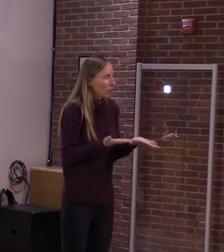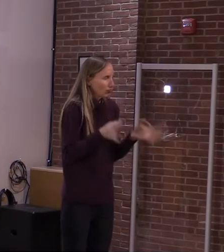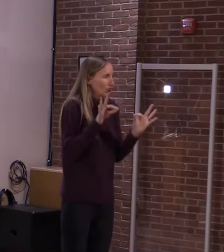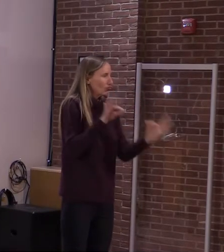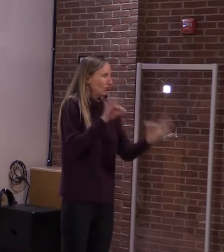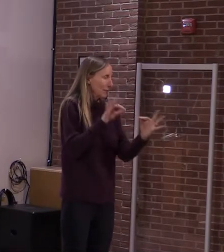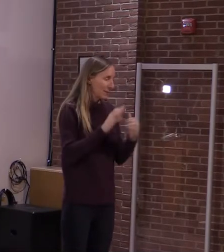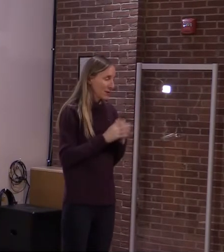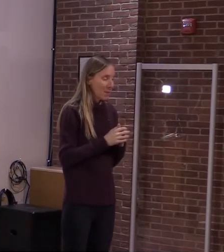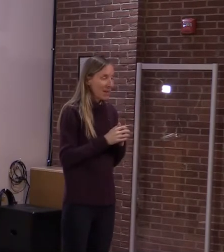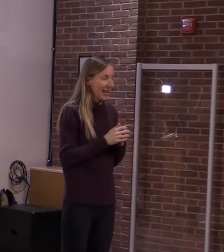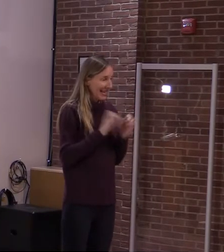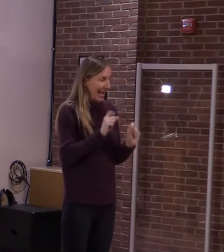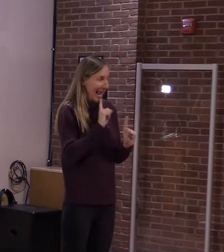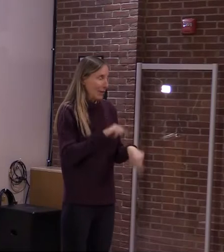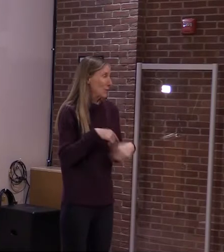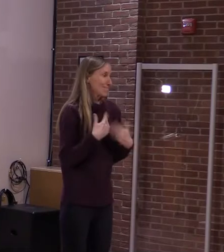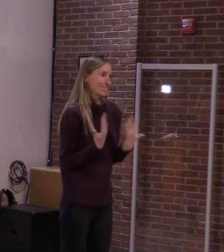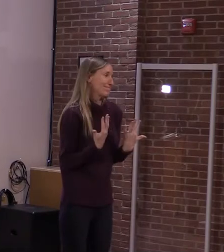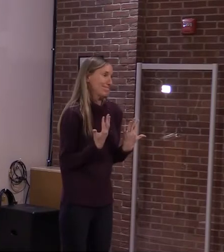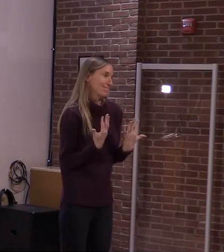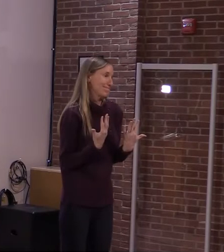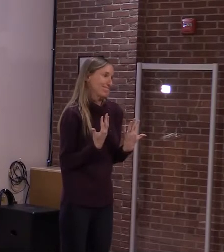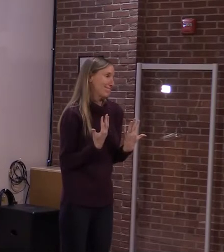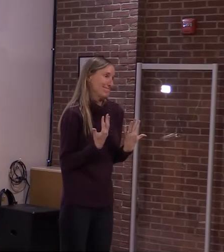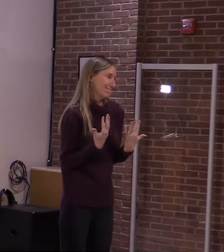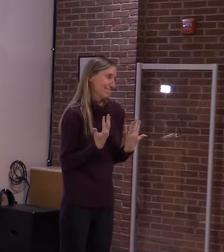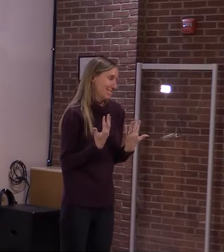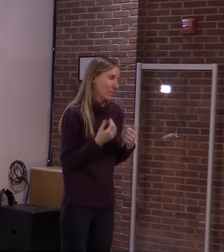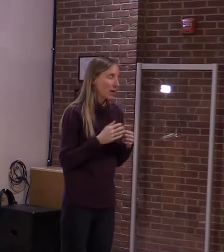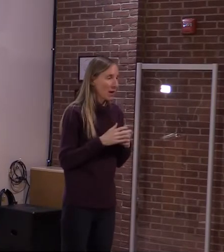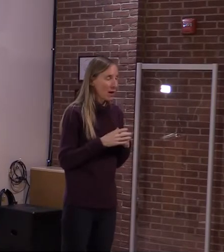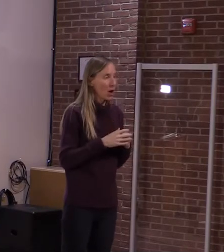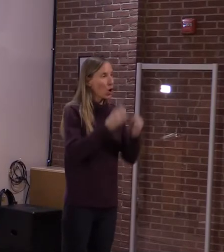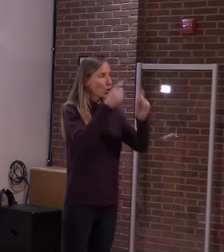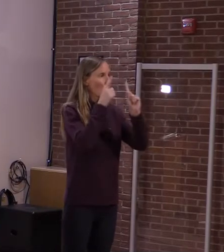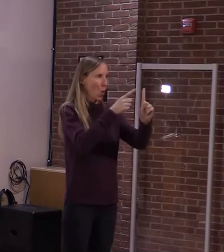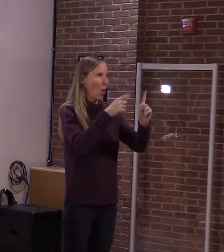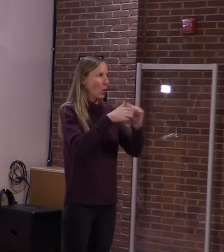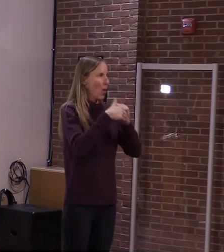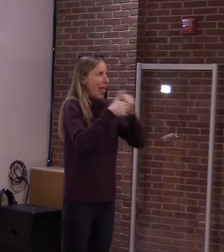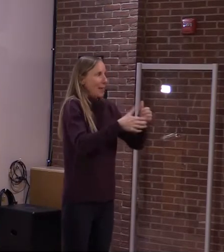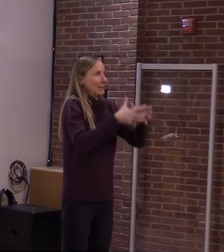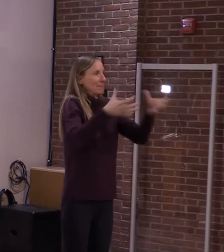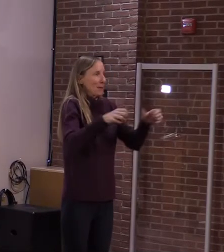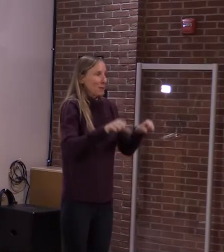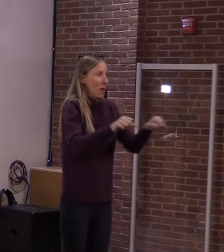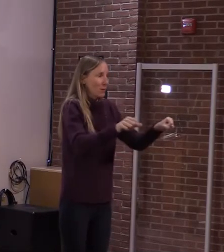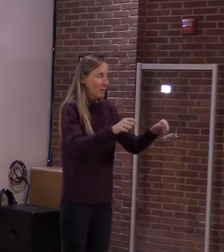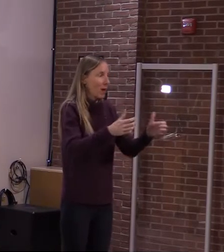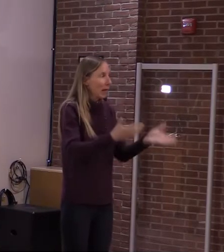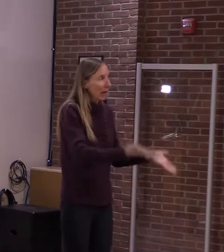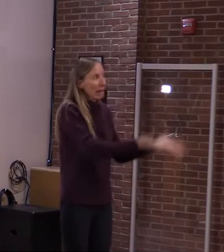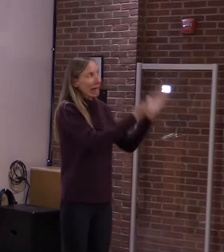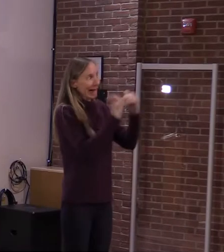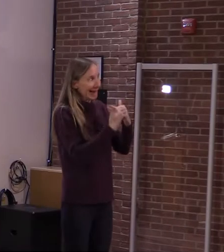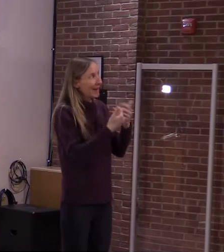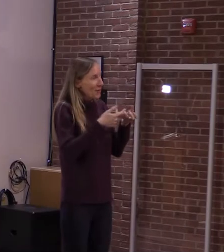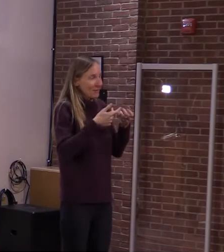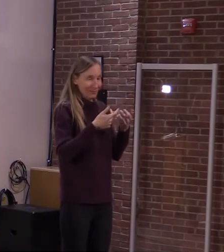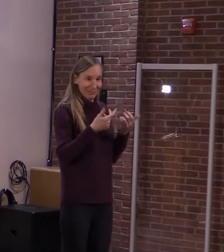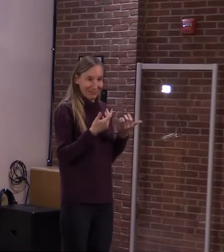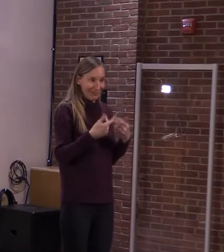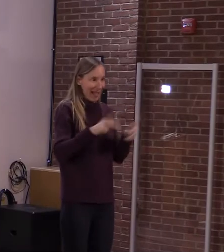a lot of factors in play here, but our goal is to be as helpful as possible and to provide